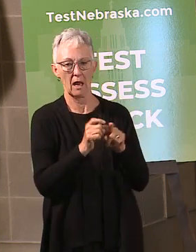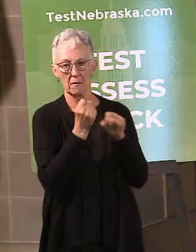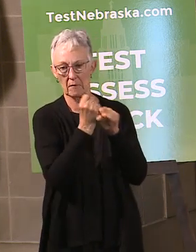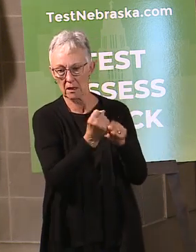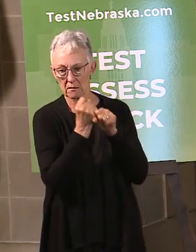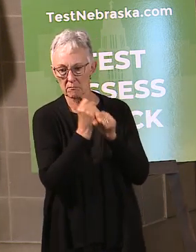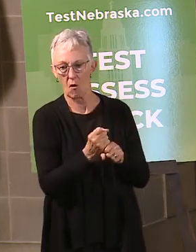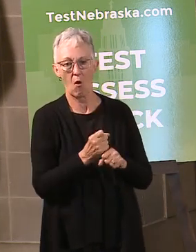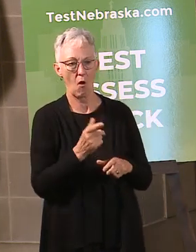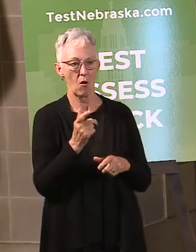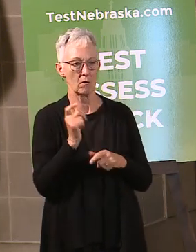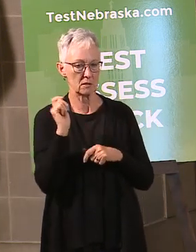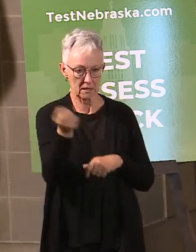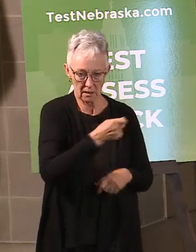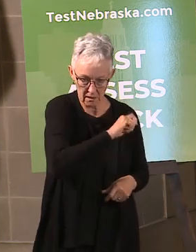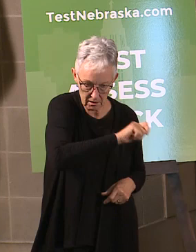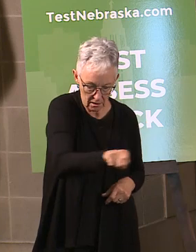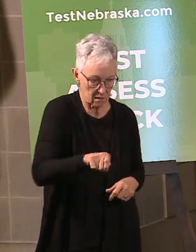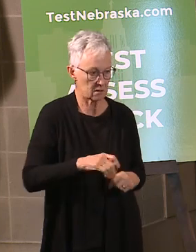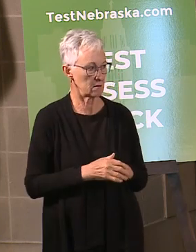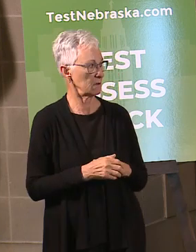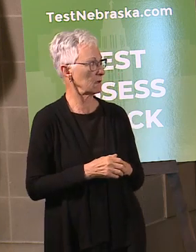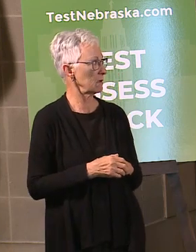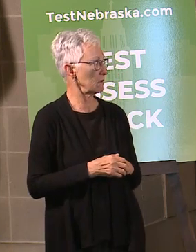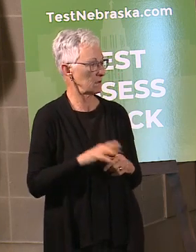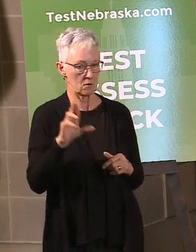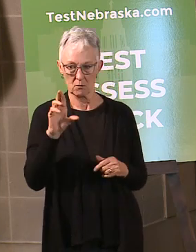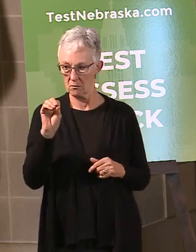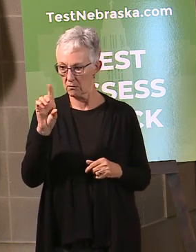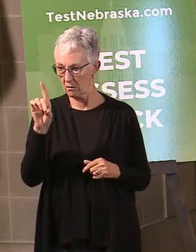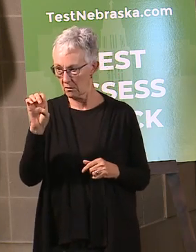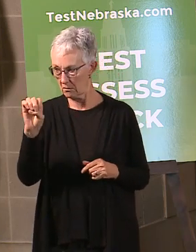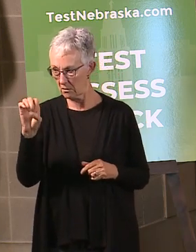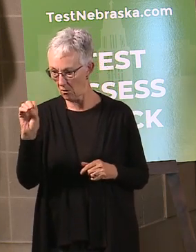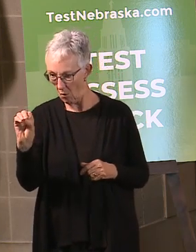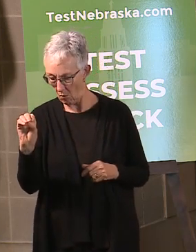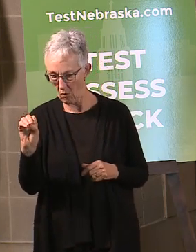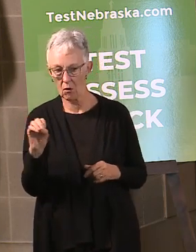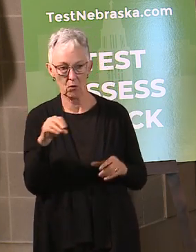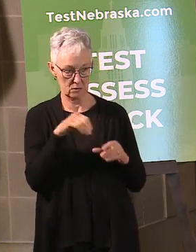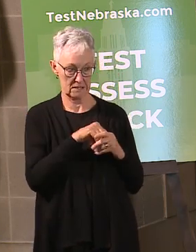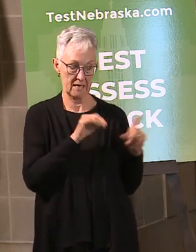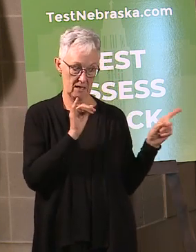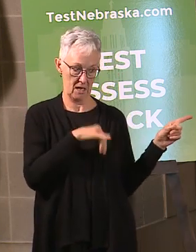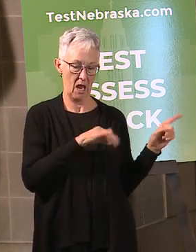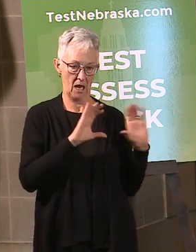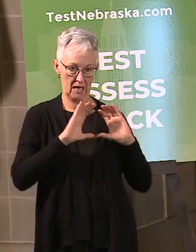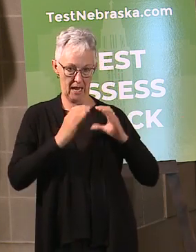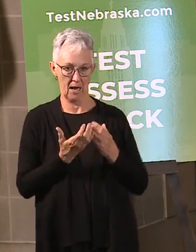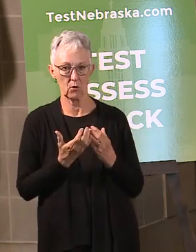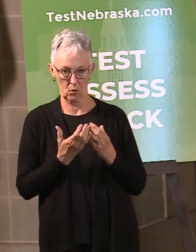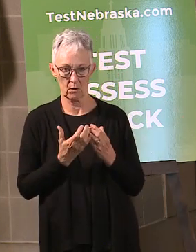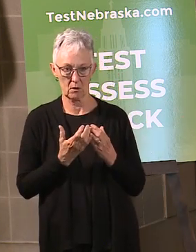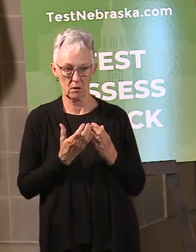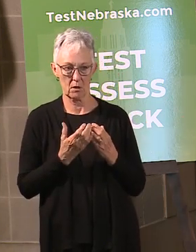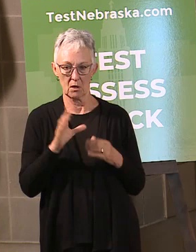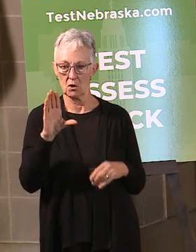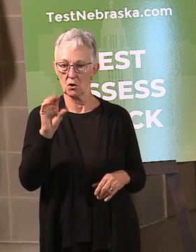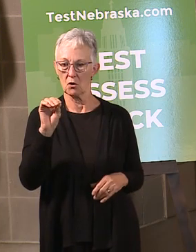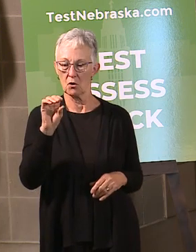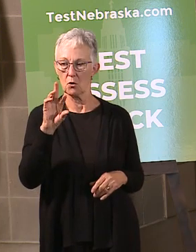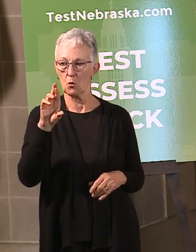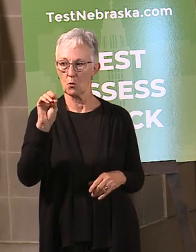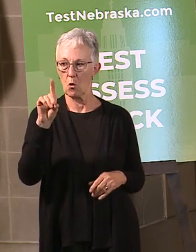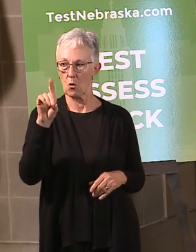golf. Rodeo will be in that because in the American Academy of Pediatrics, rodeo is a contact sport, but you're contacting